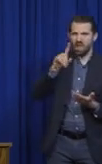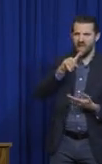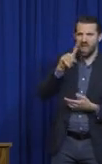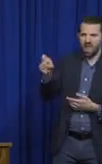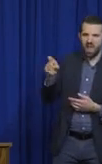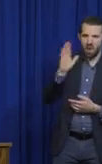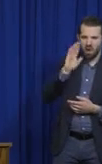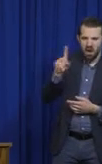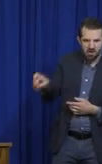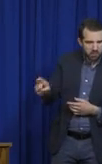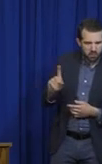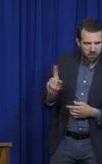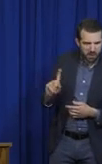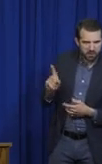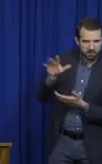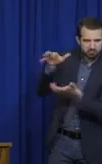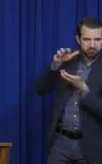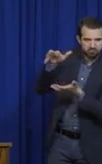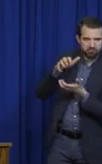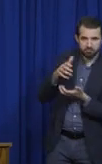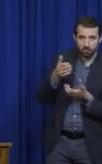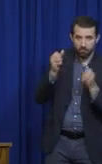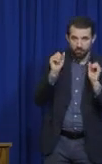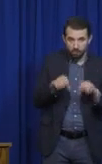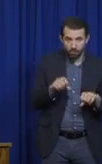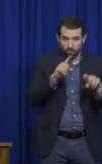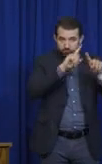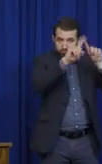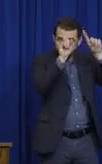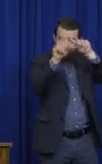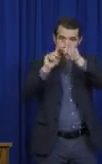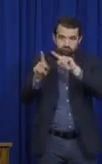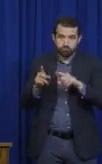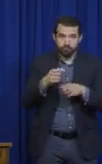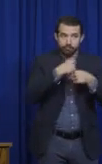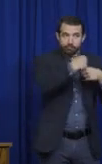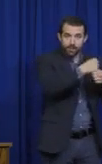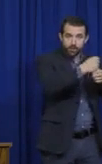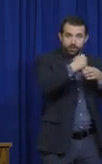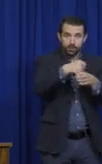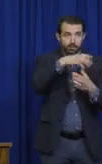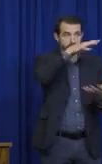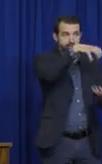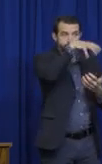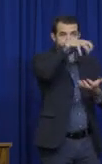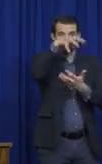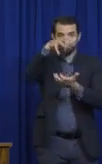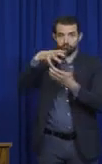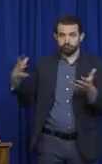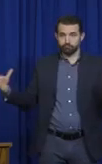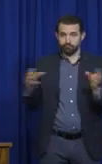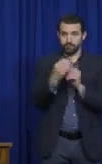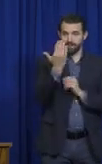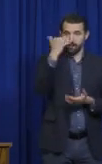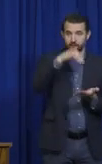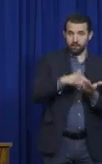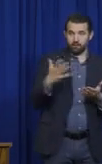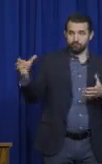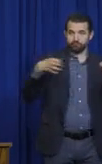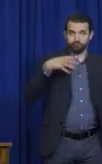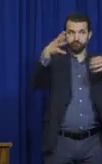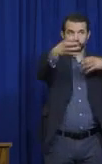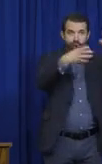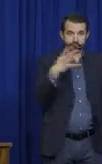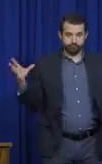from a multiple set of manufacturers, a conglomerate of different groups. So I'm not sure whether or how many of any of